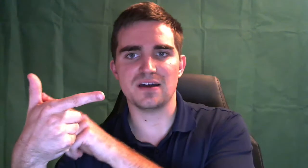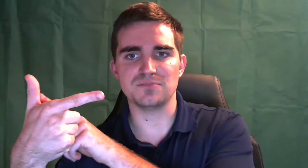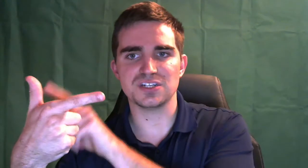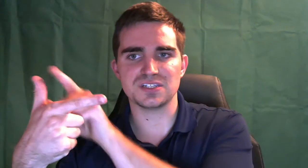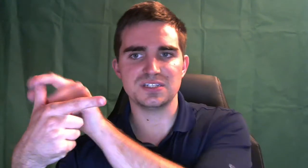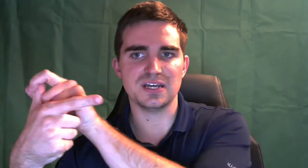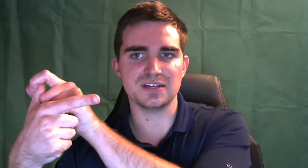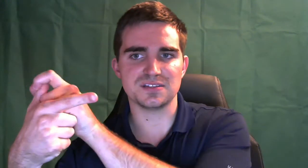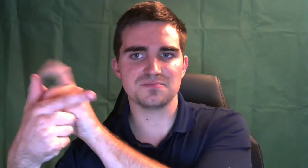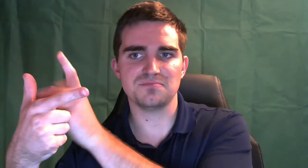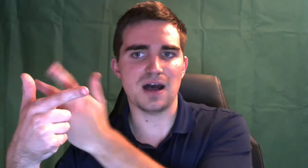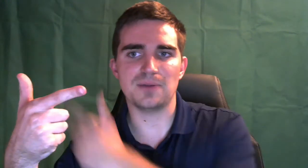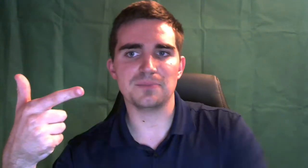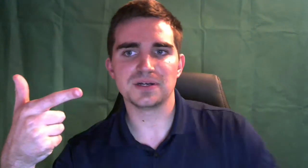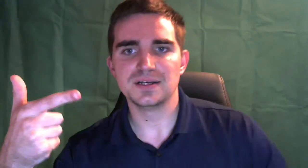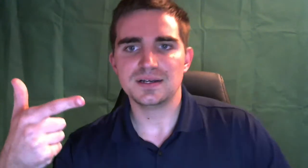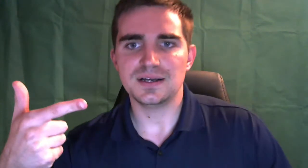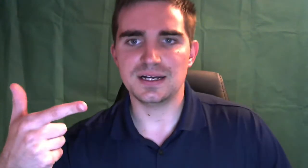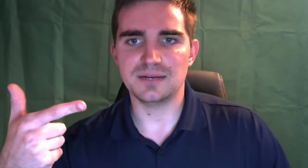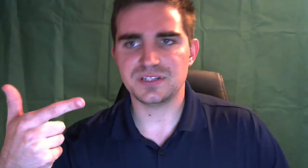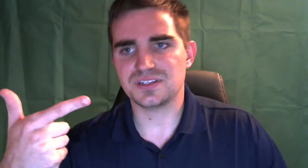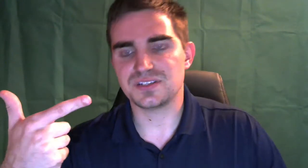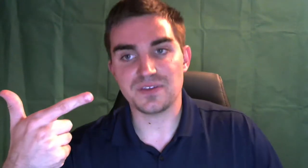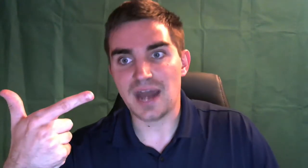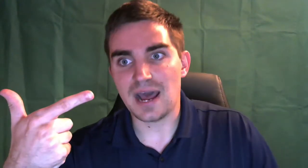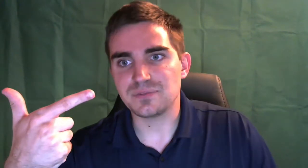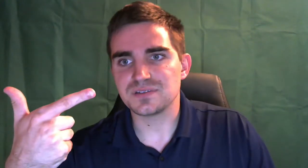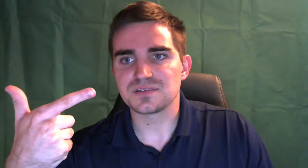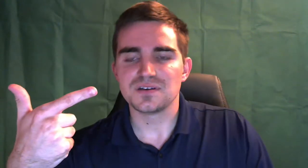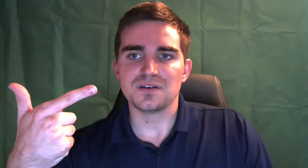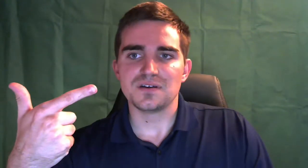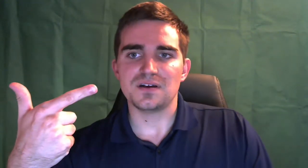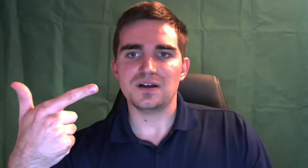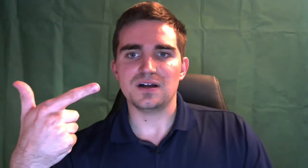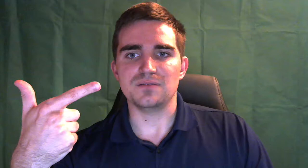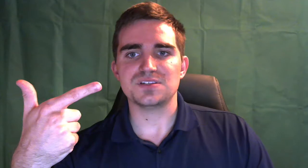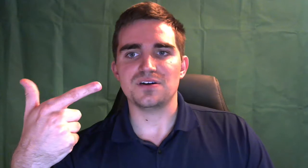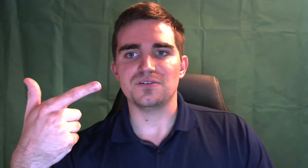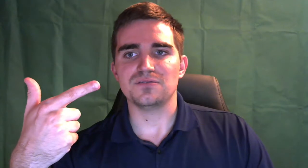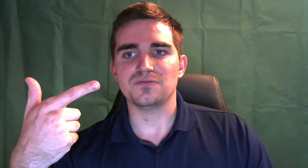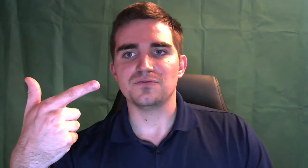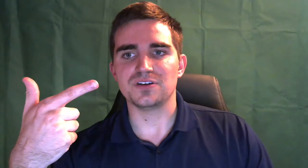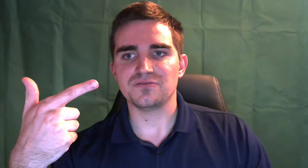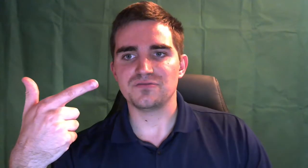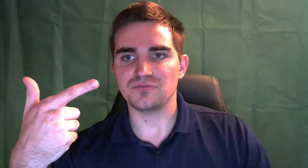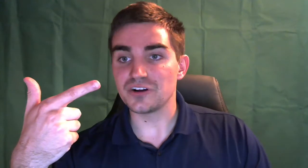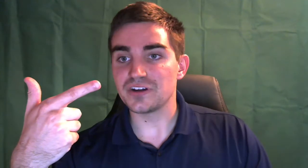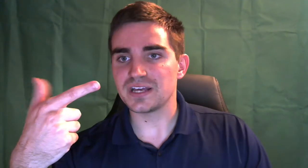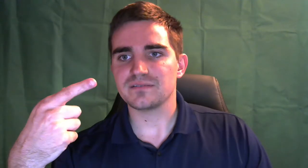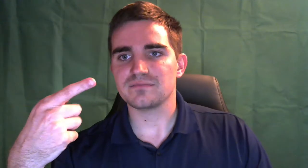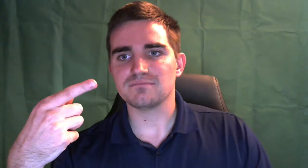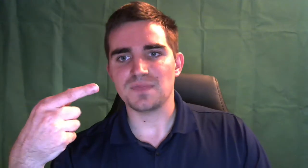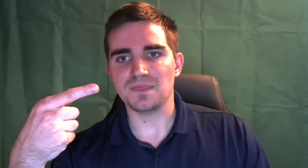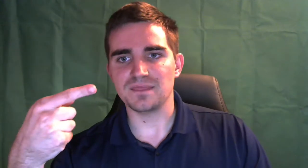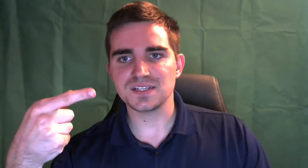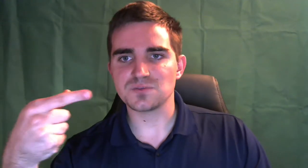just does pop up. It's just something that happens. So when you're learning, this is what you